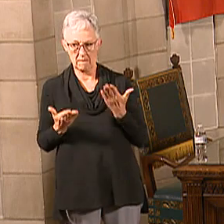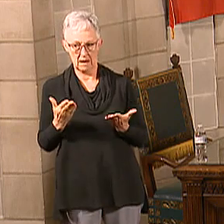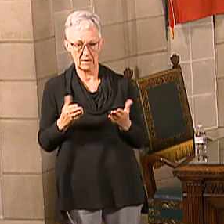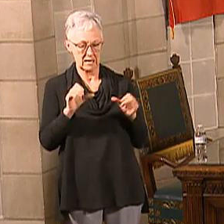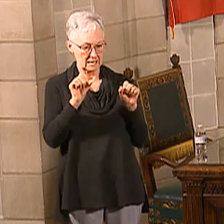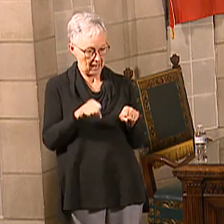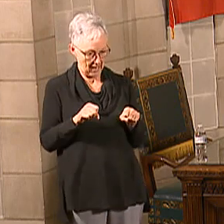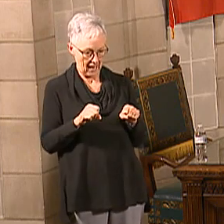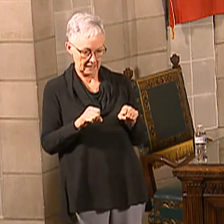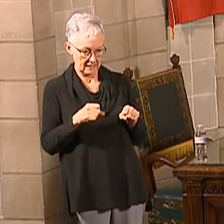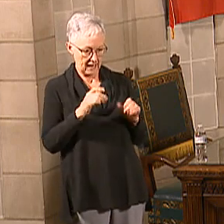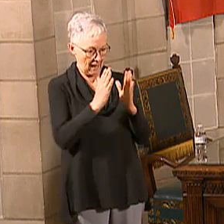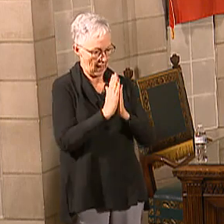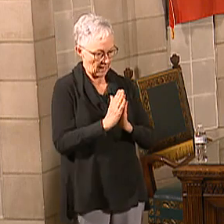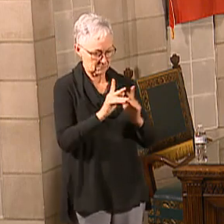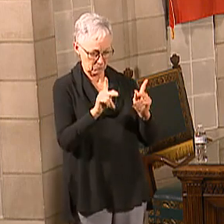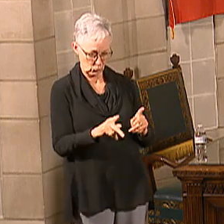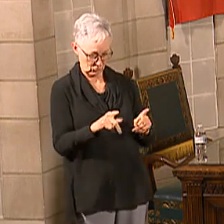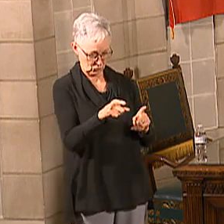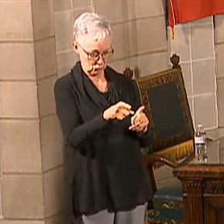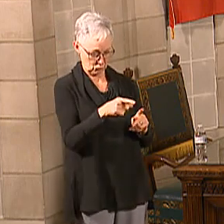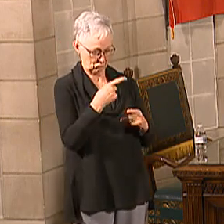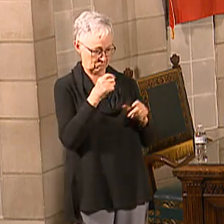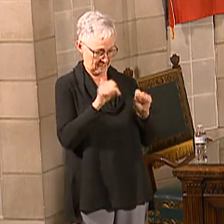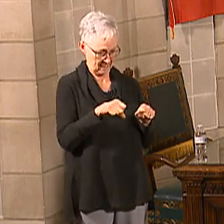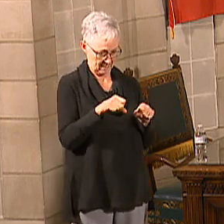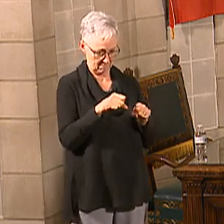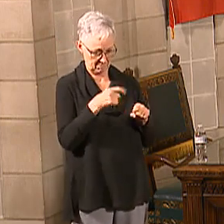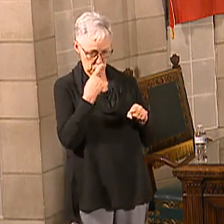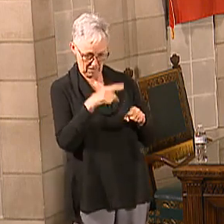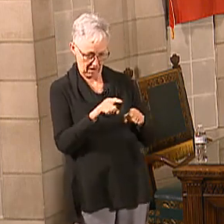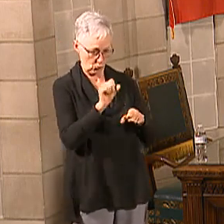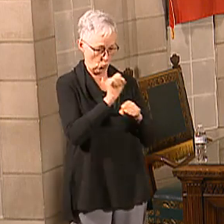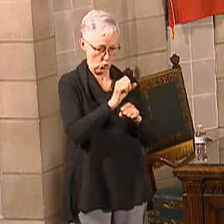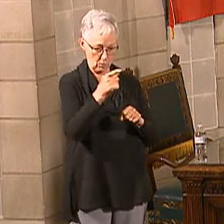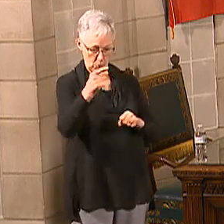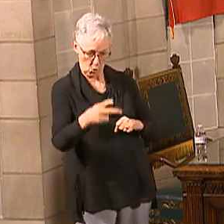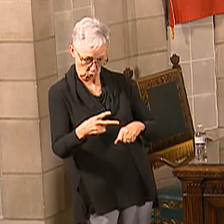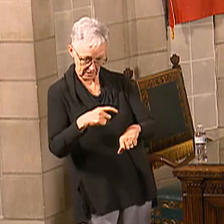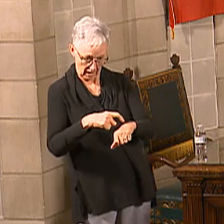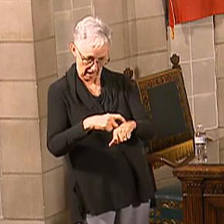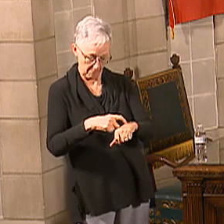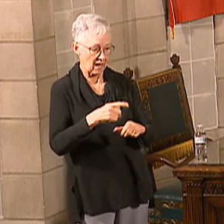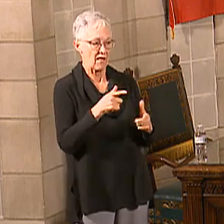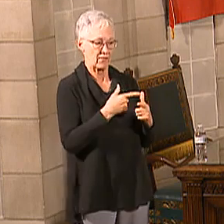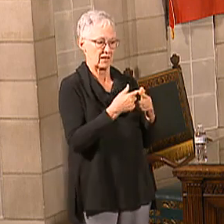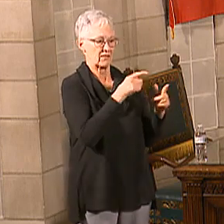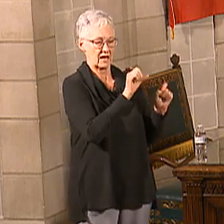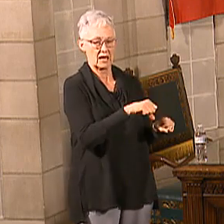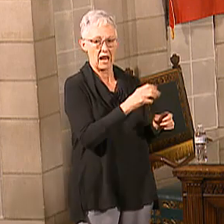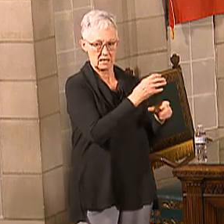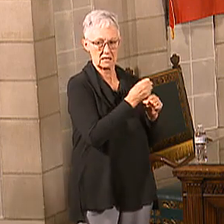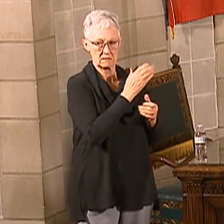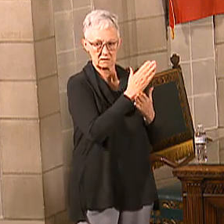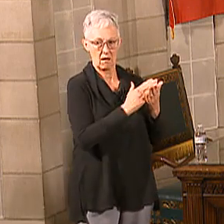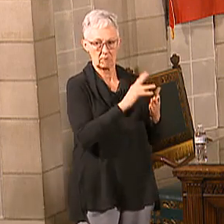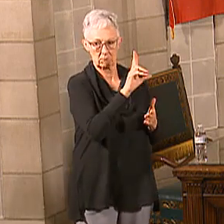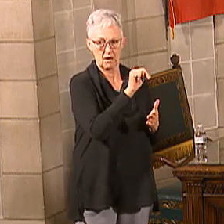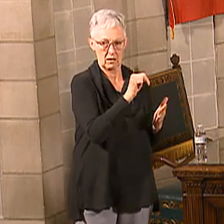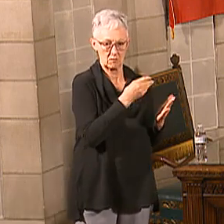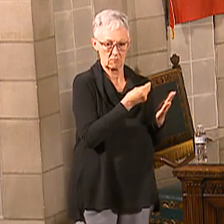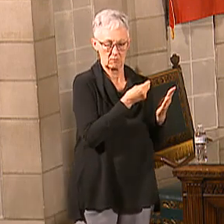unemployment benefits half-time. So that's one of the programs that's out there. We've also, before I turn it over to our Commissioner of Labor, John Albom, I do want